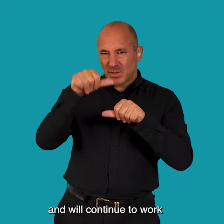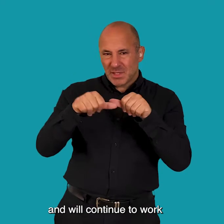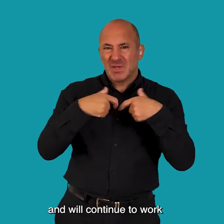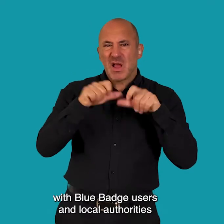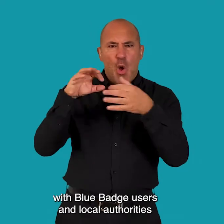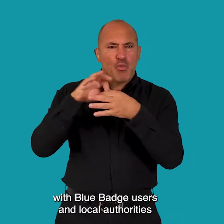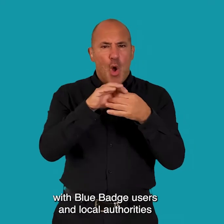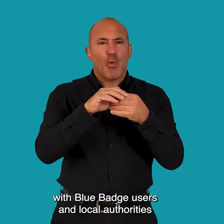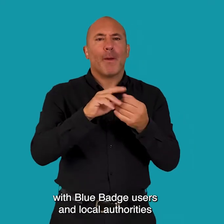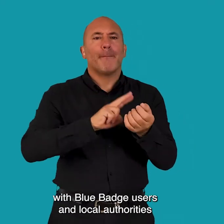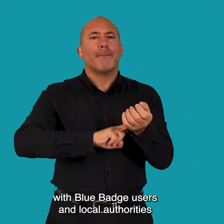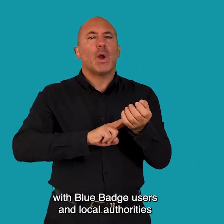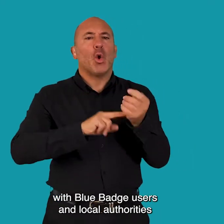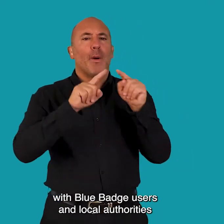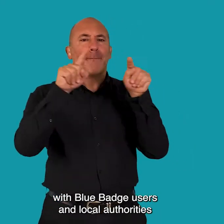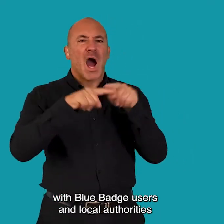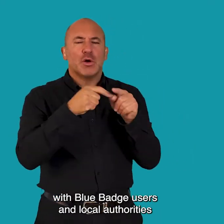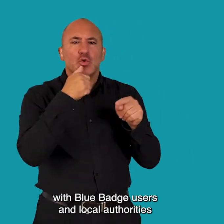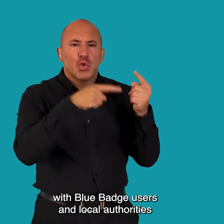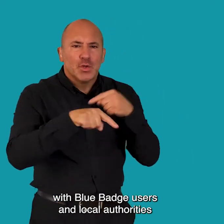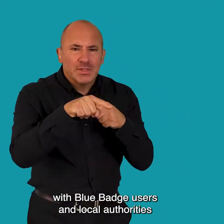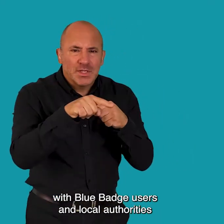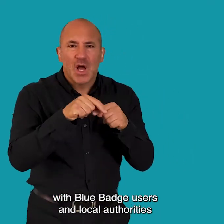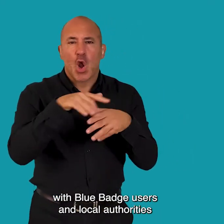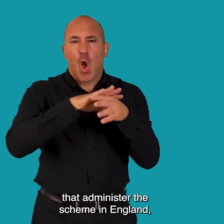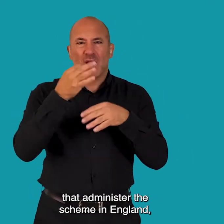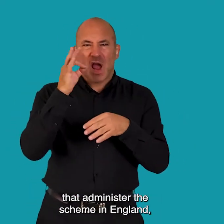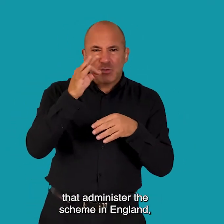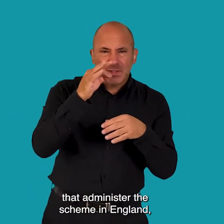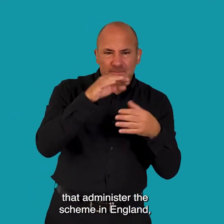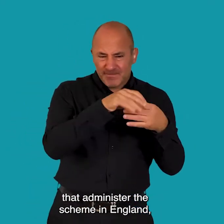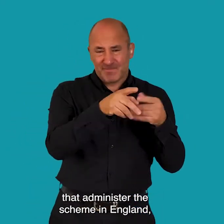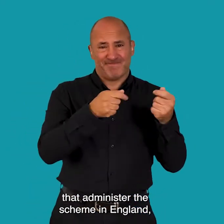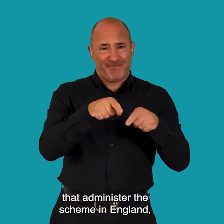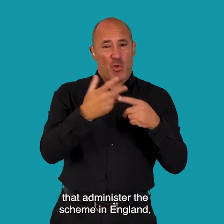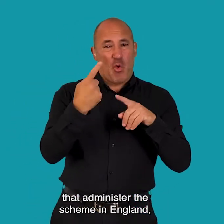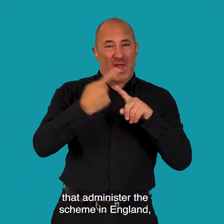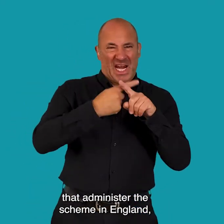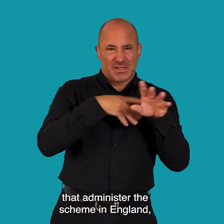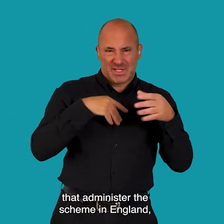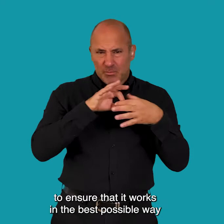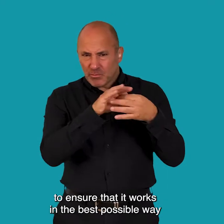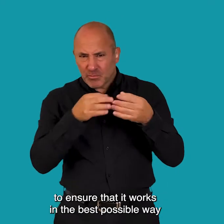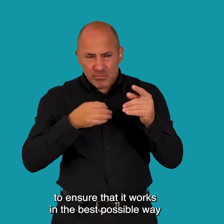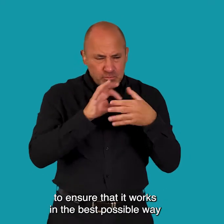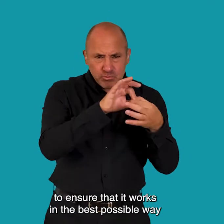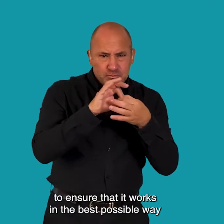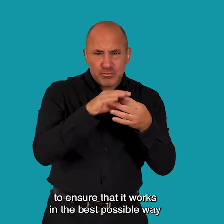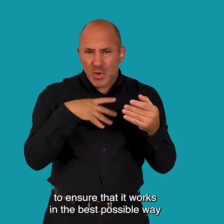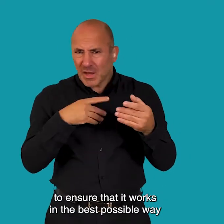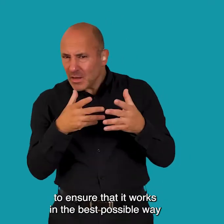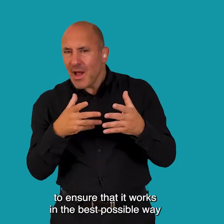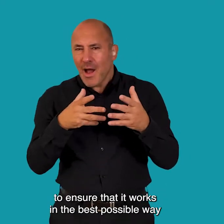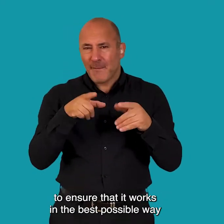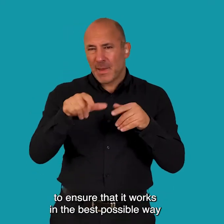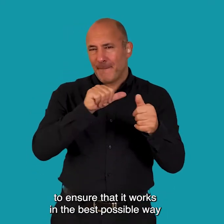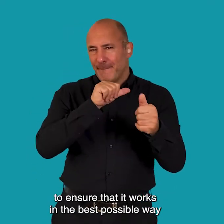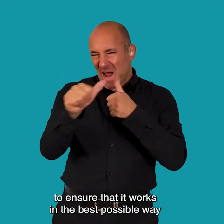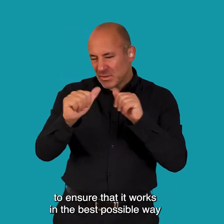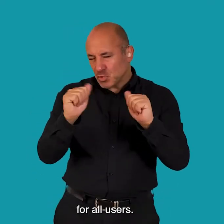to work with Blue Badge users and local authorities that administer the scheme in England to ensure that it works in the best possible way